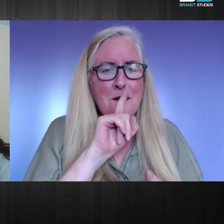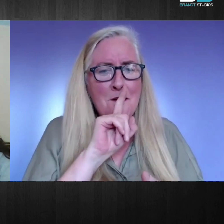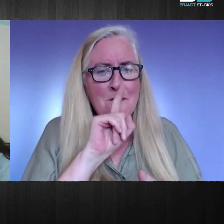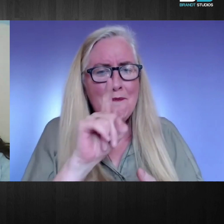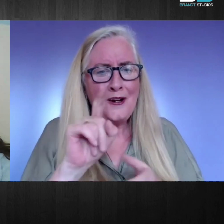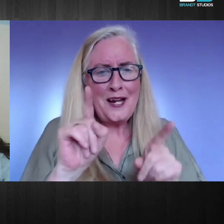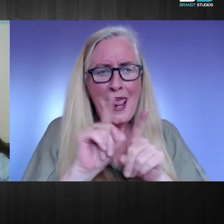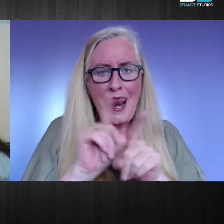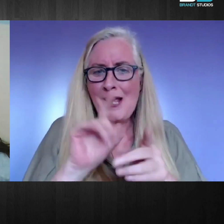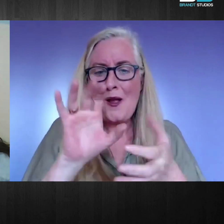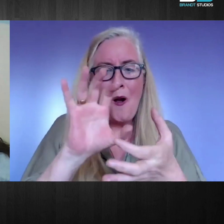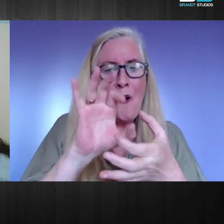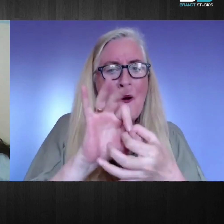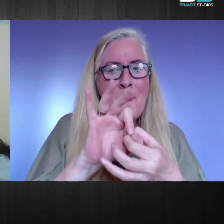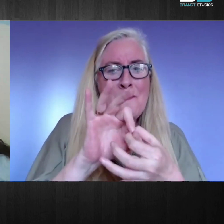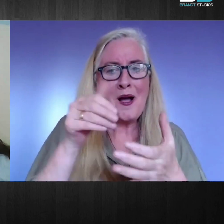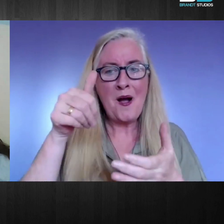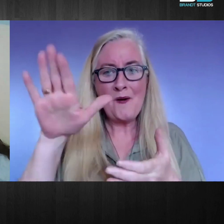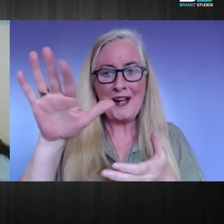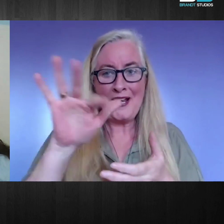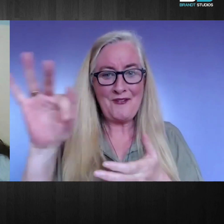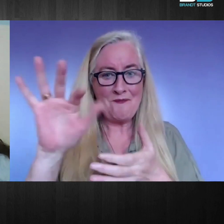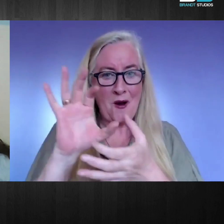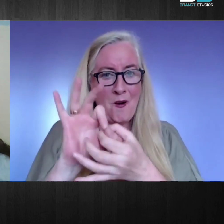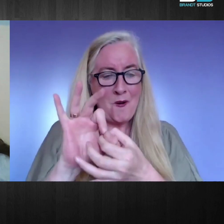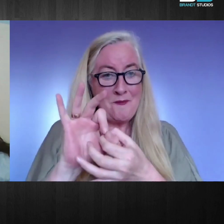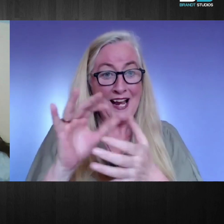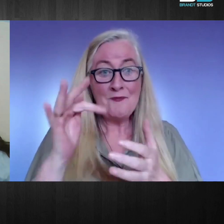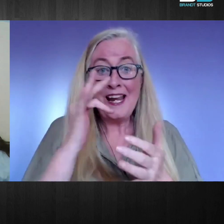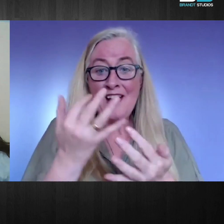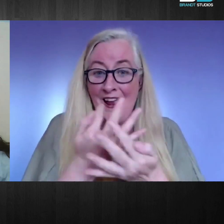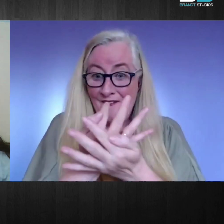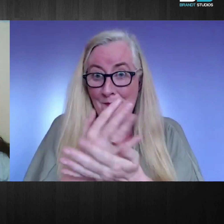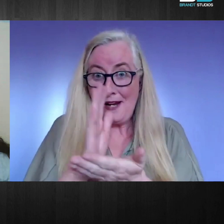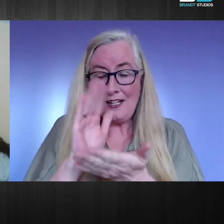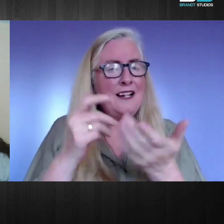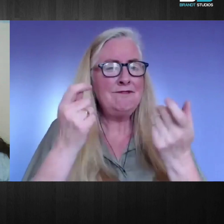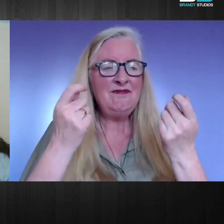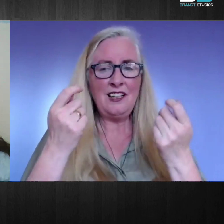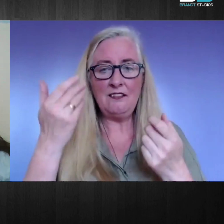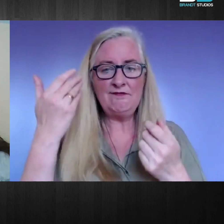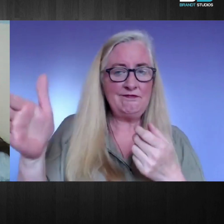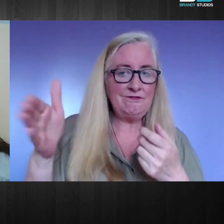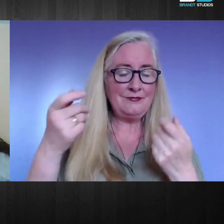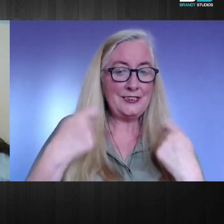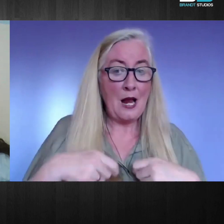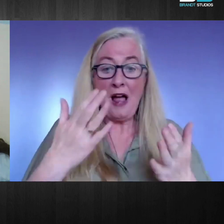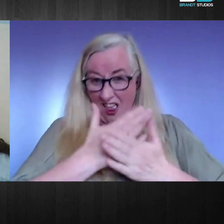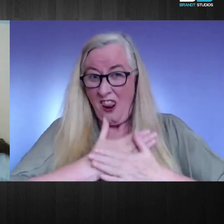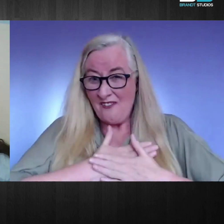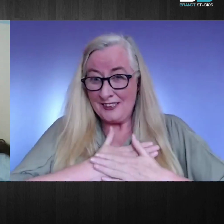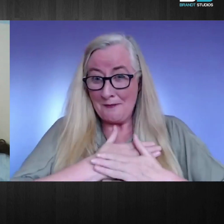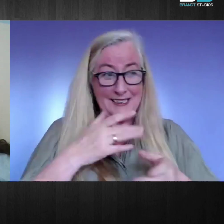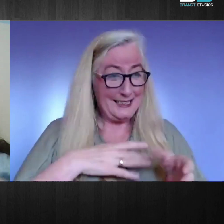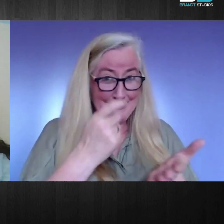thing. Yeah. Like, if you have your family, sometimes you get very tired of them because you love them, but still you need some time away from them. And it's good to know, okay,